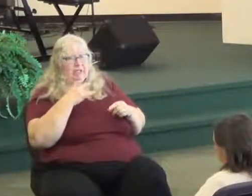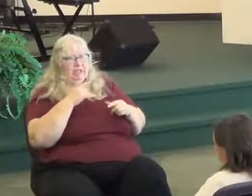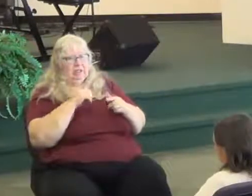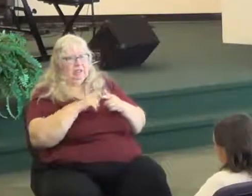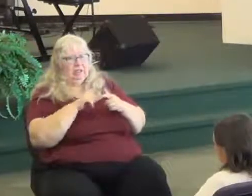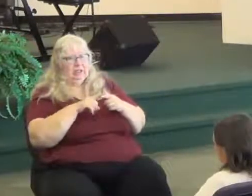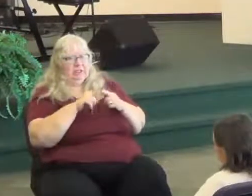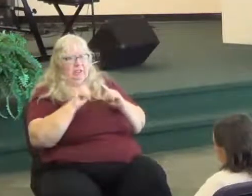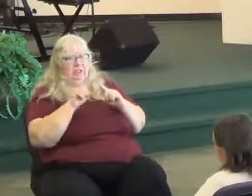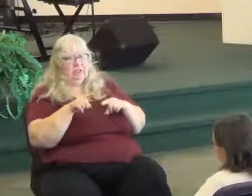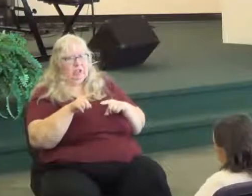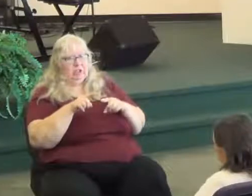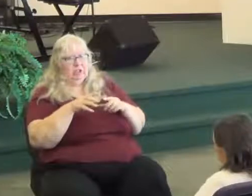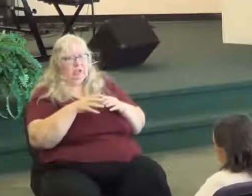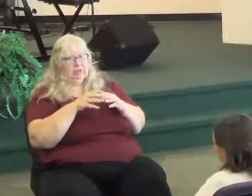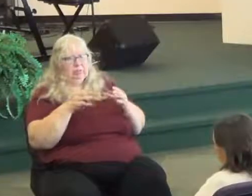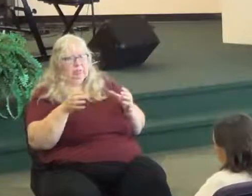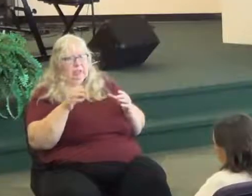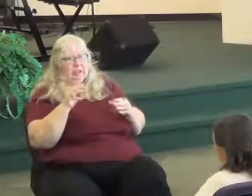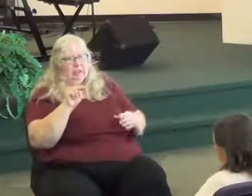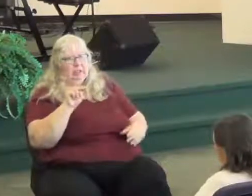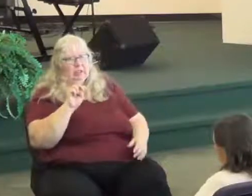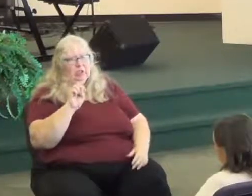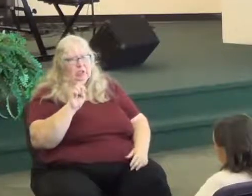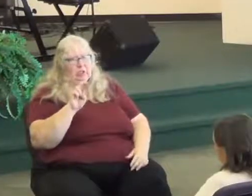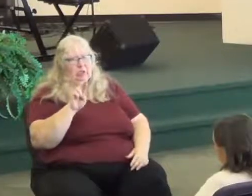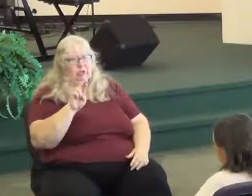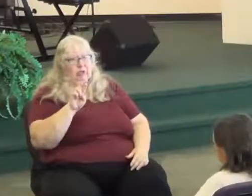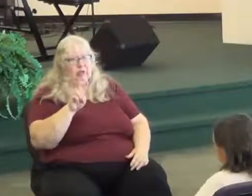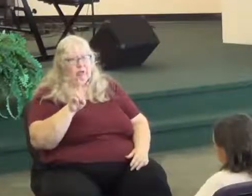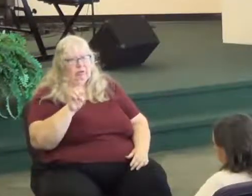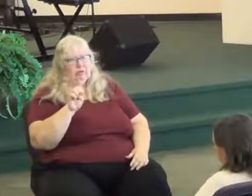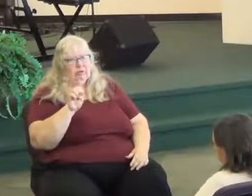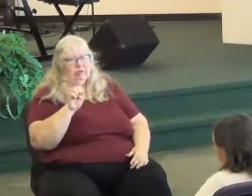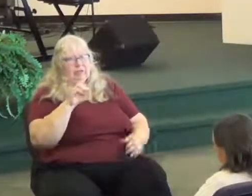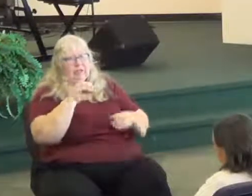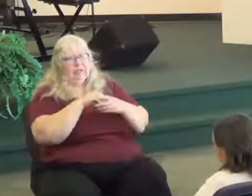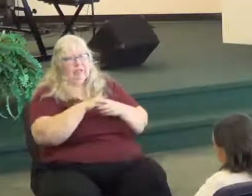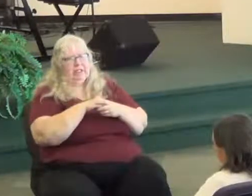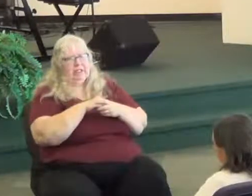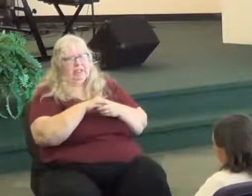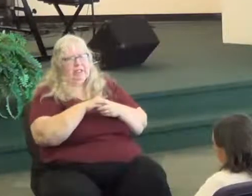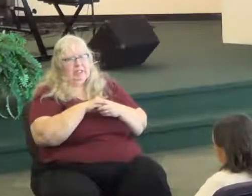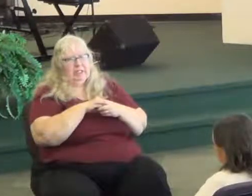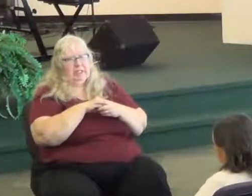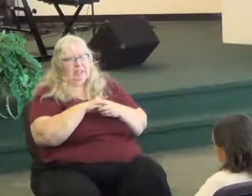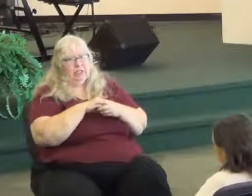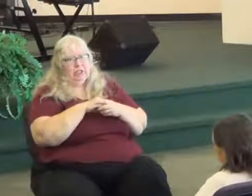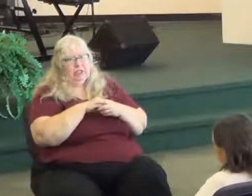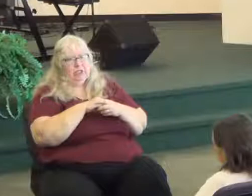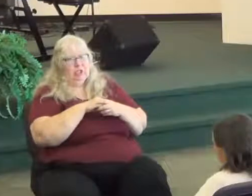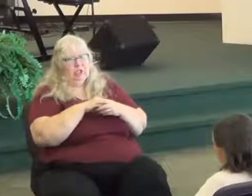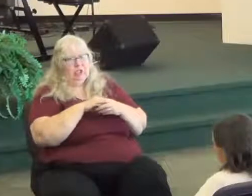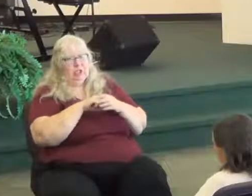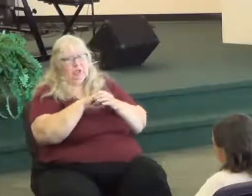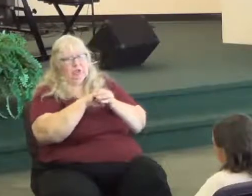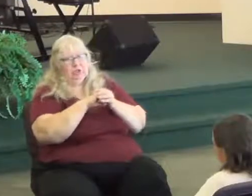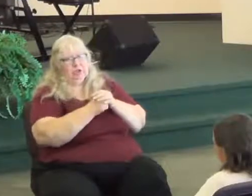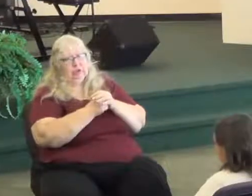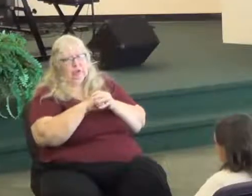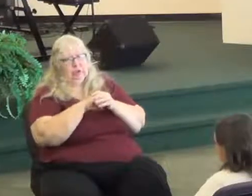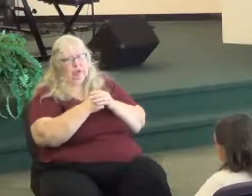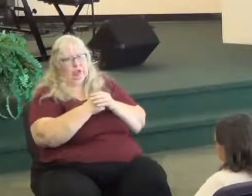trouble. You might not be able to reverse it at this point. It's in your elbows, your wrists, your ankles and knees. And this is where you'll see, you can